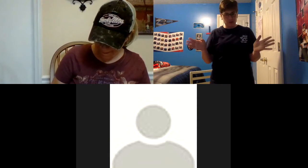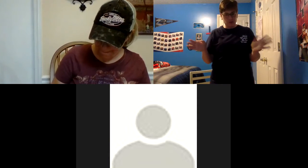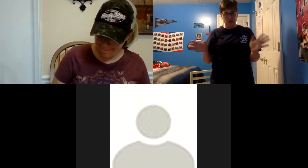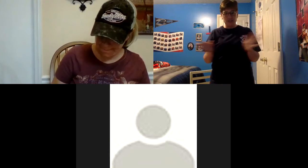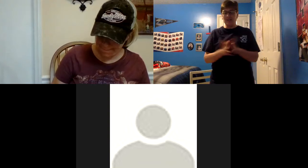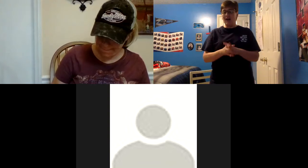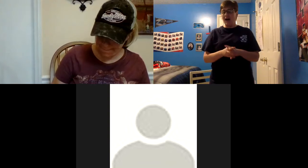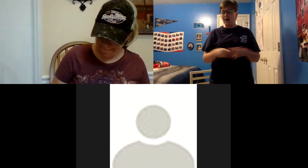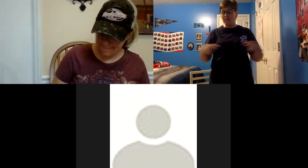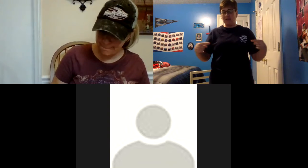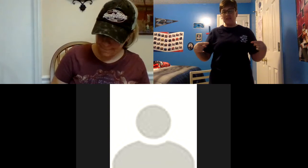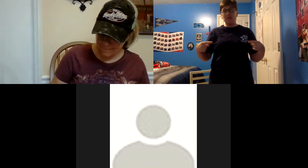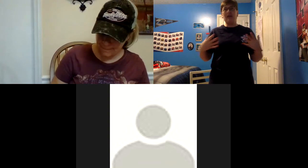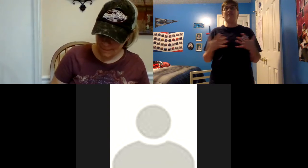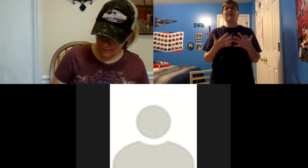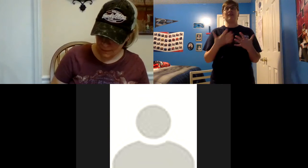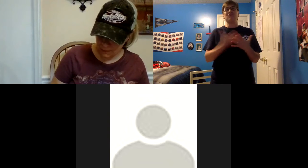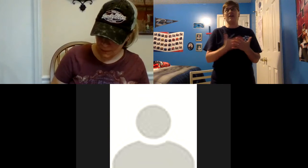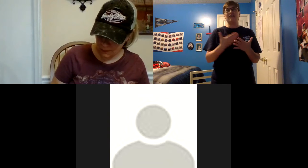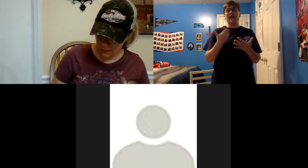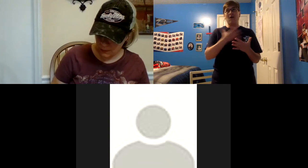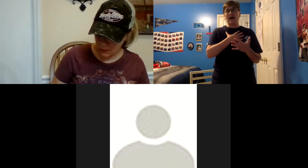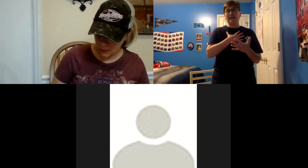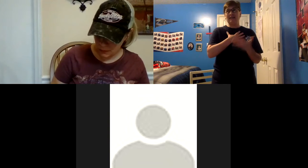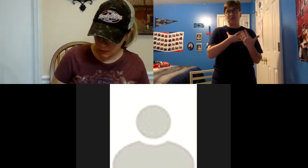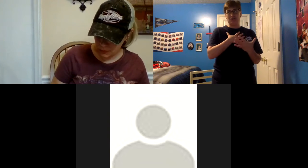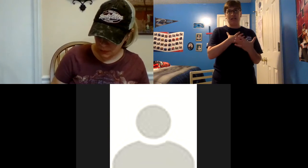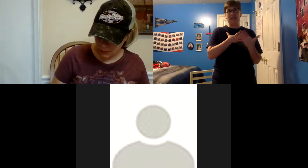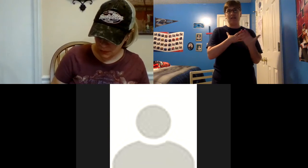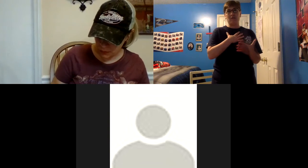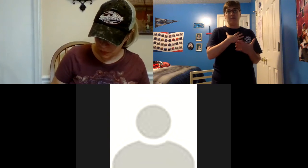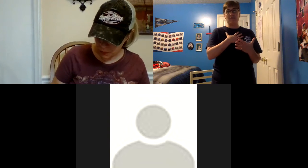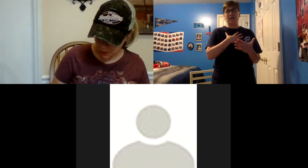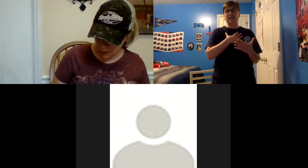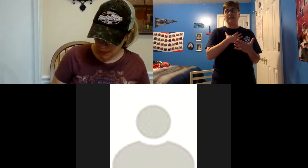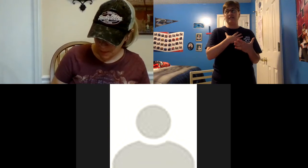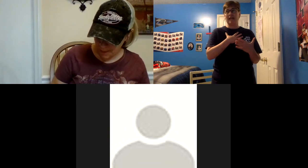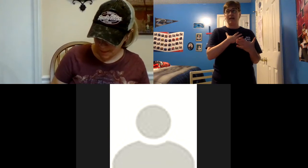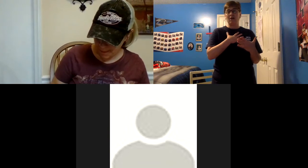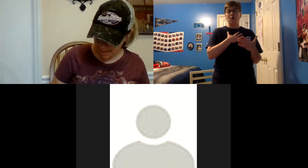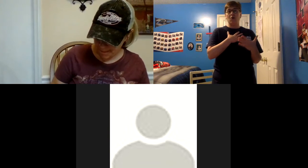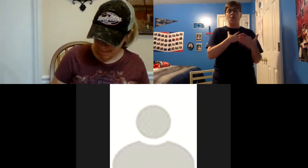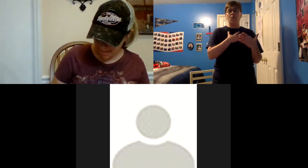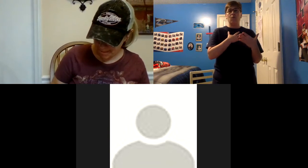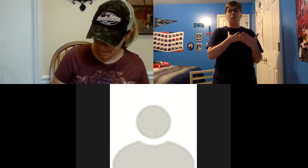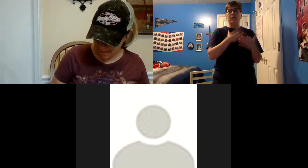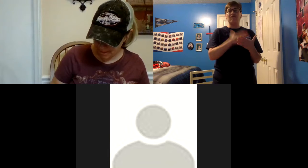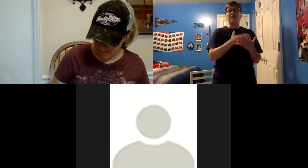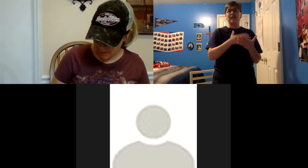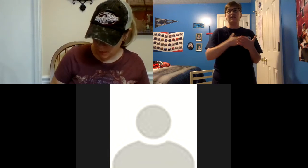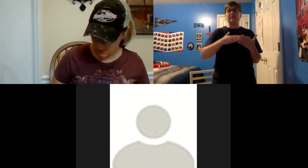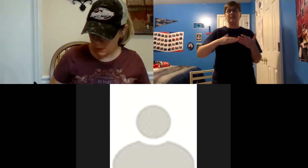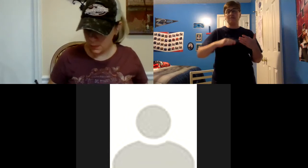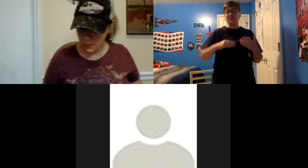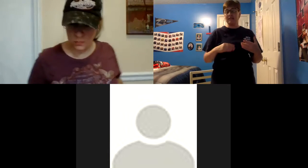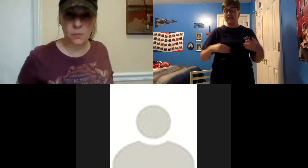be understood. So, but I try to, how I understand it and remember it is that if